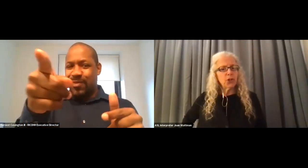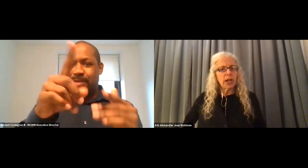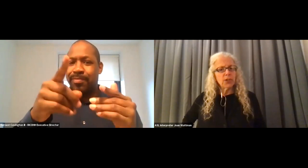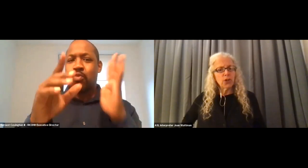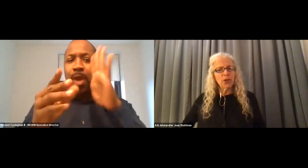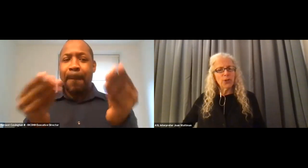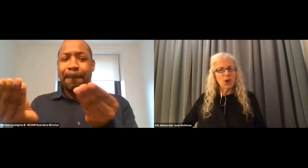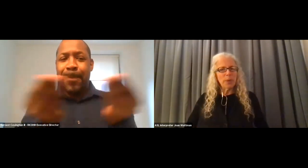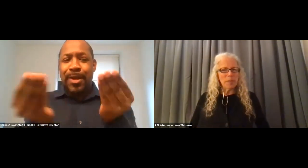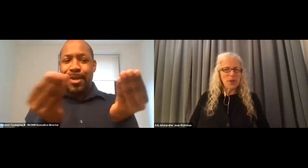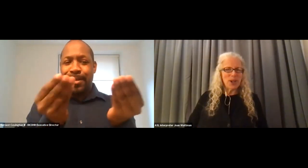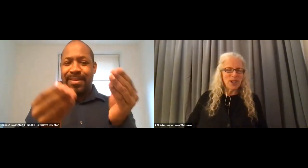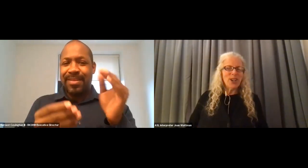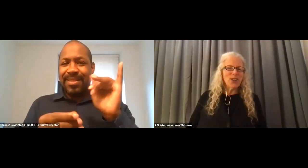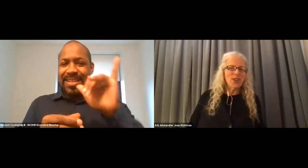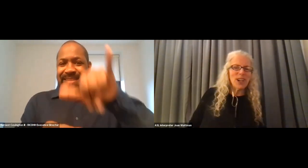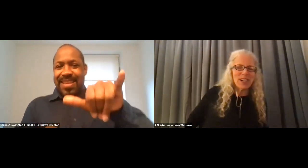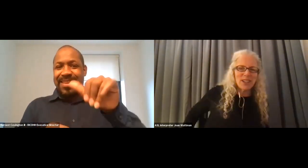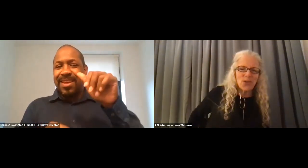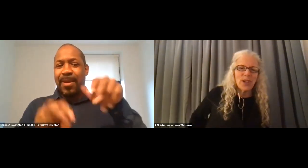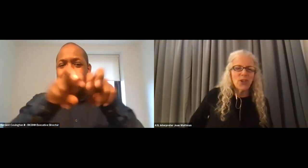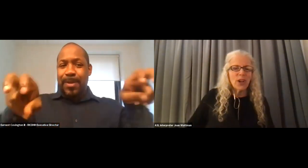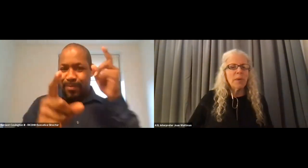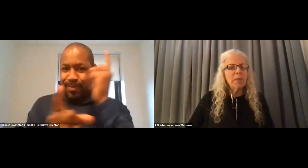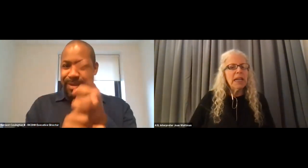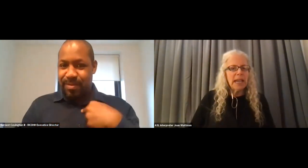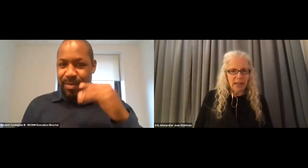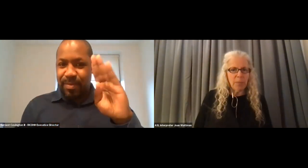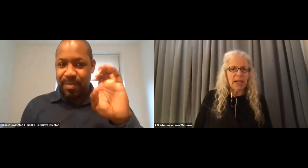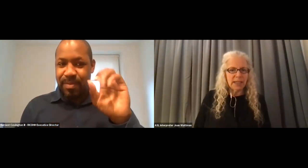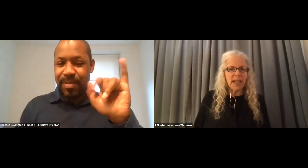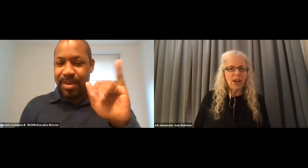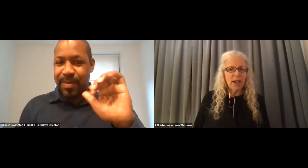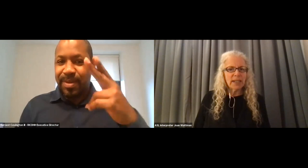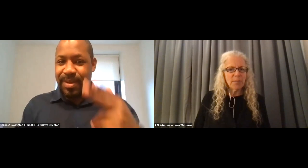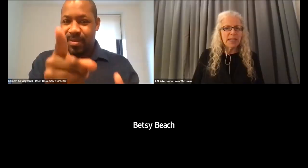I saw you open up your screen. You're going to be mediating the panel. Is that correct, Betsy?